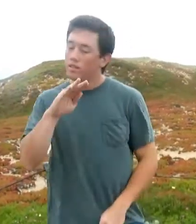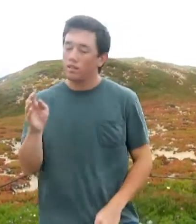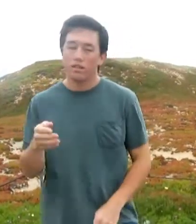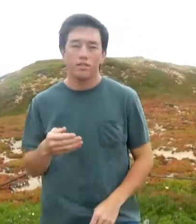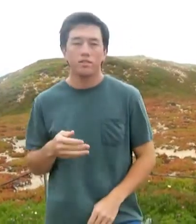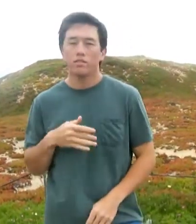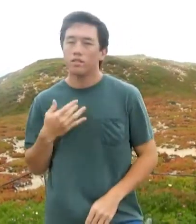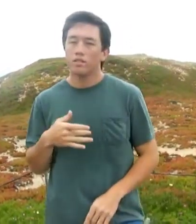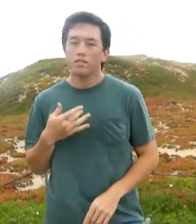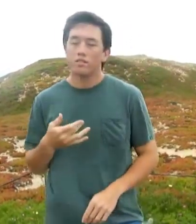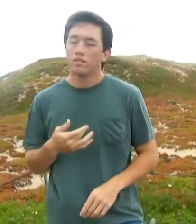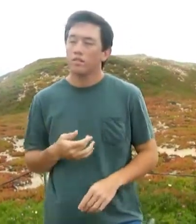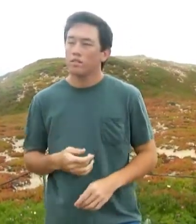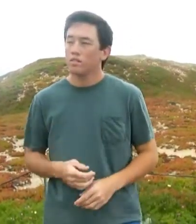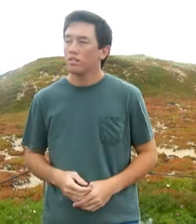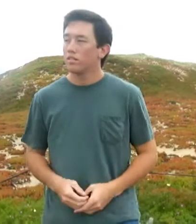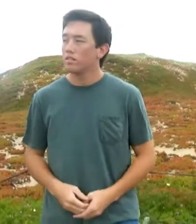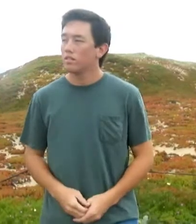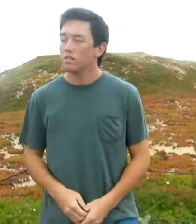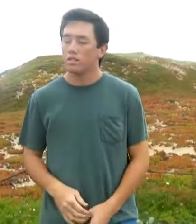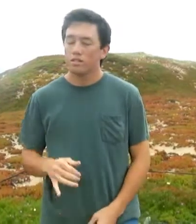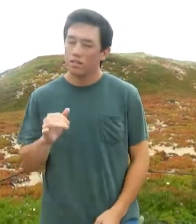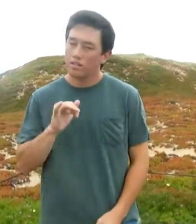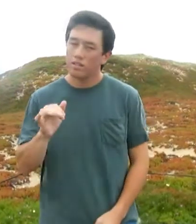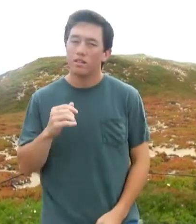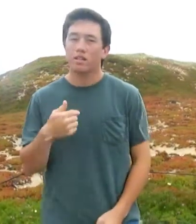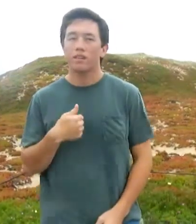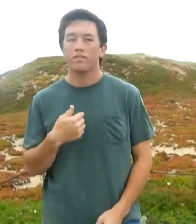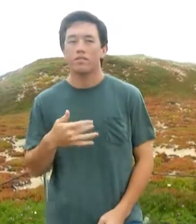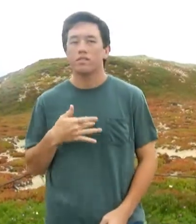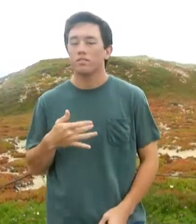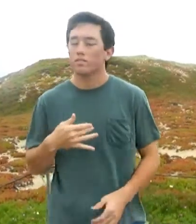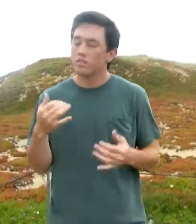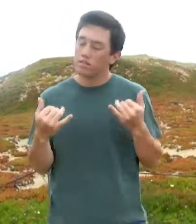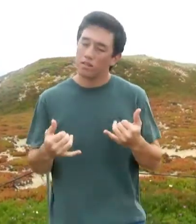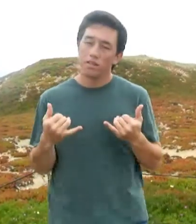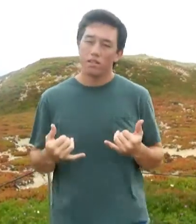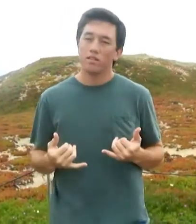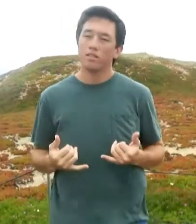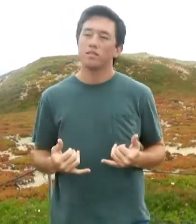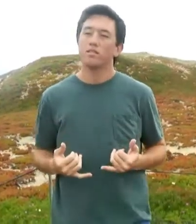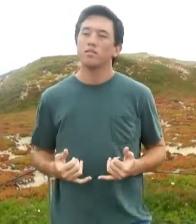then I'd have never had this feeling that I feel today.